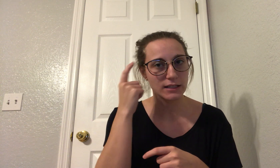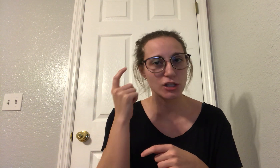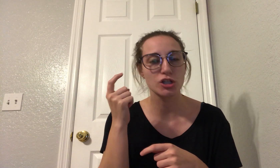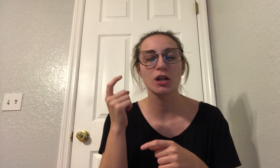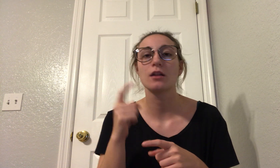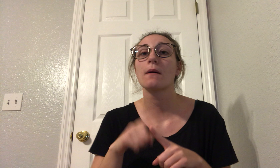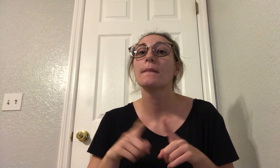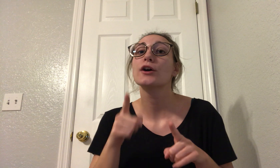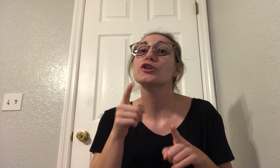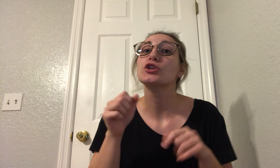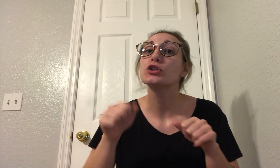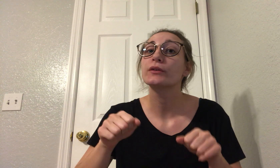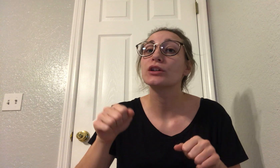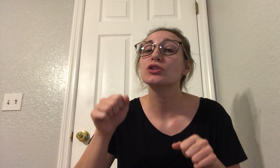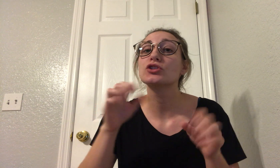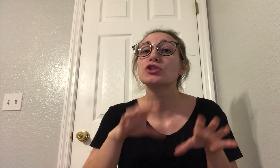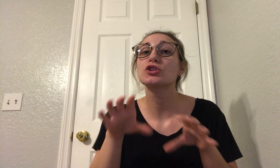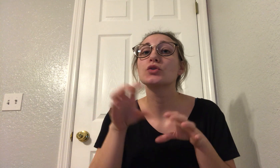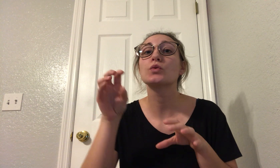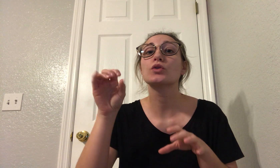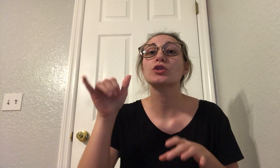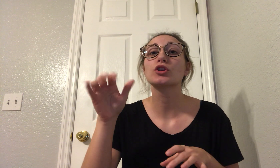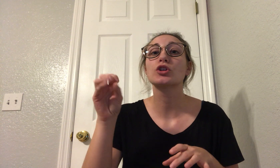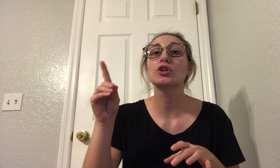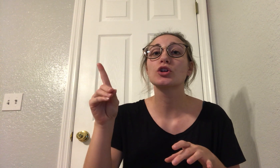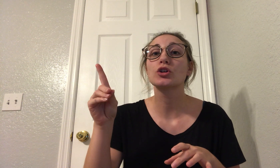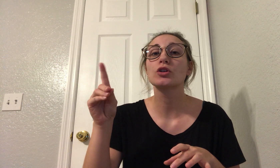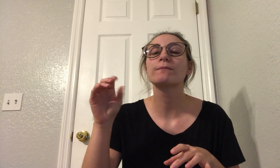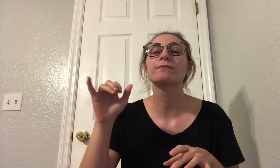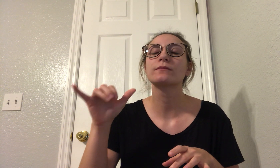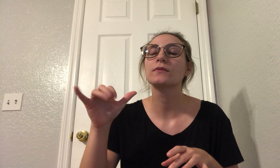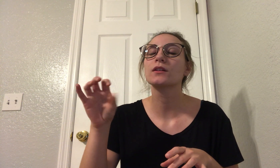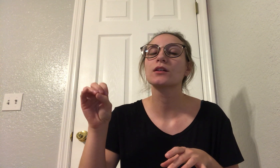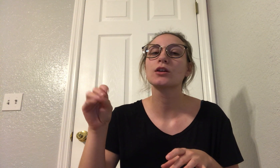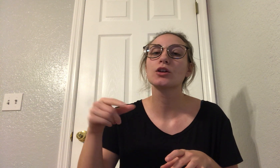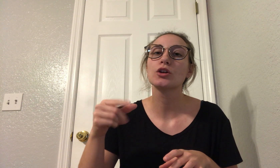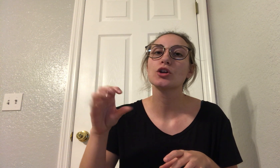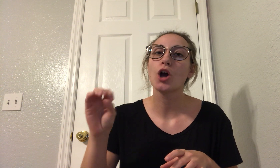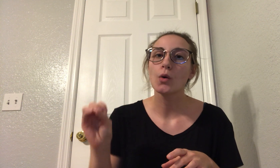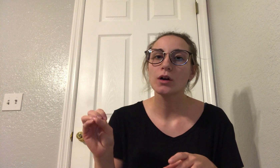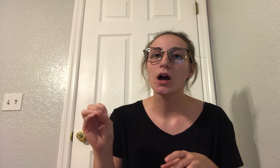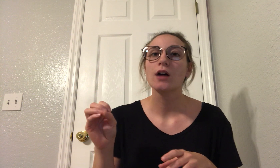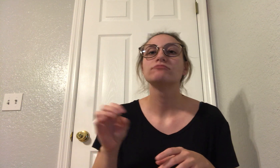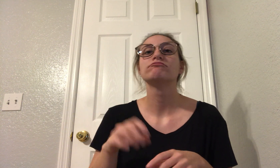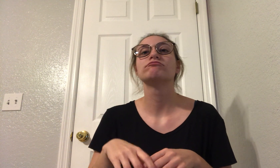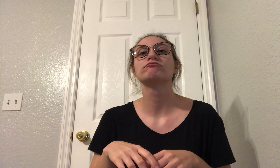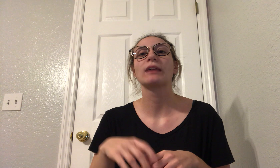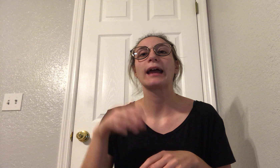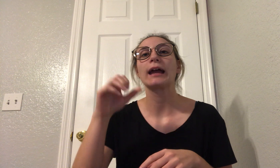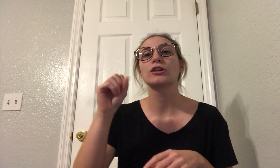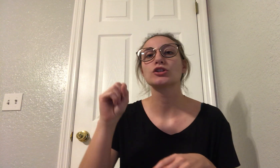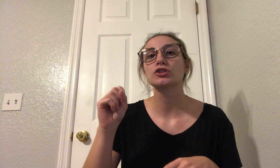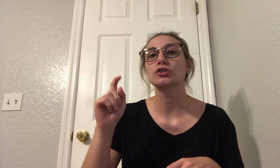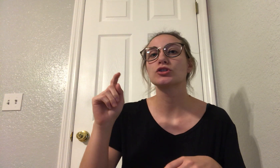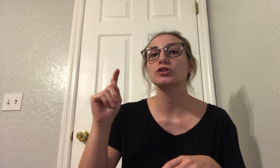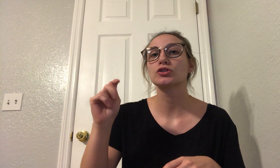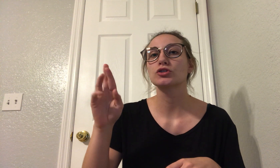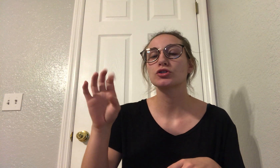can do yoga, combine the body weight and the stretching and the meditation and the strengthening. You start to see my point